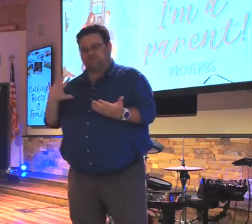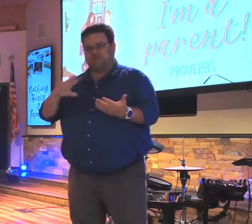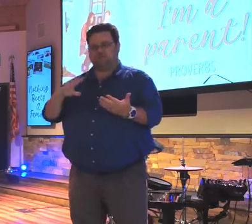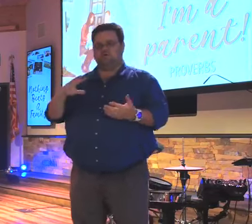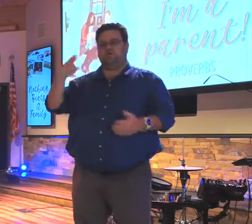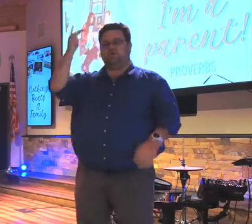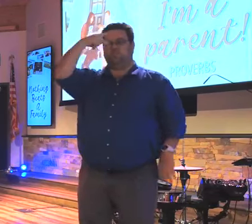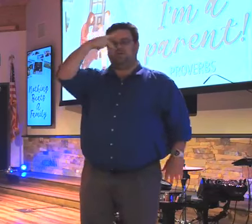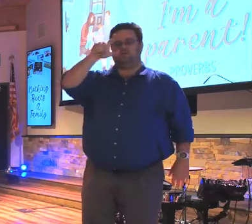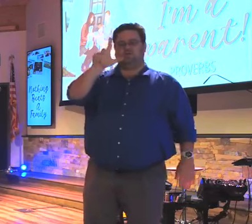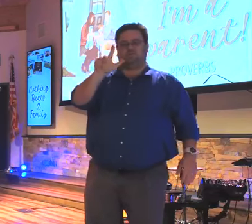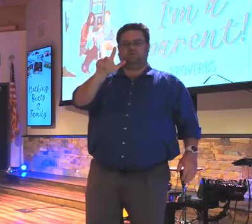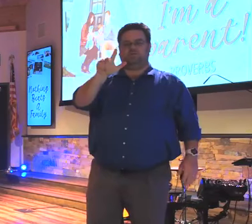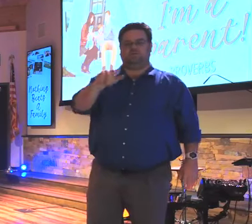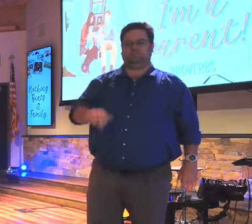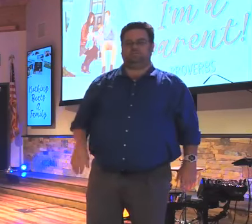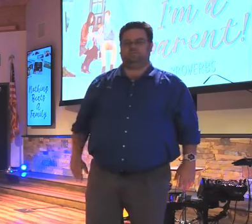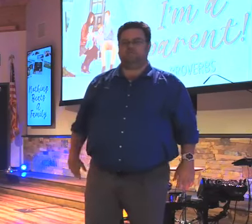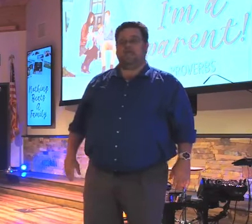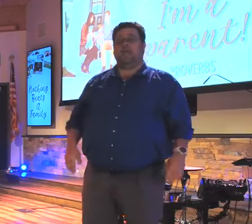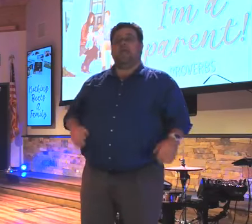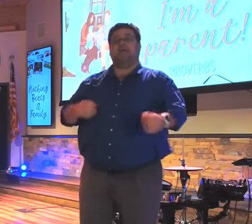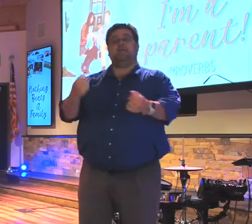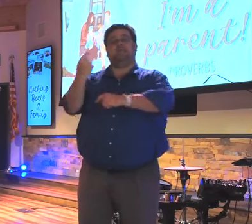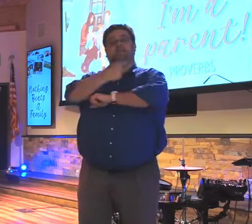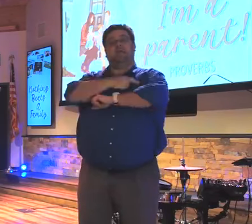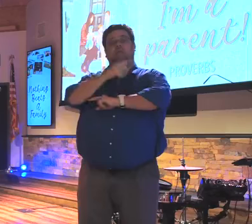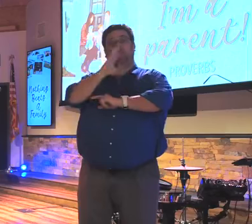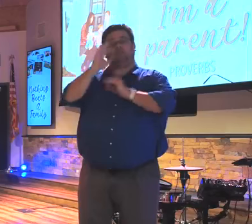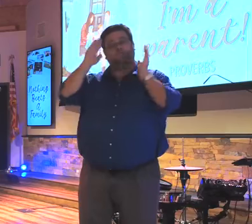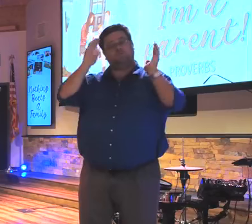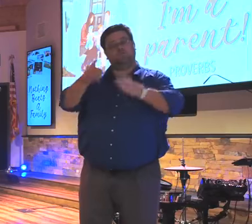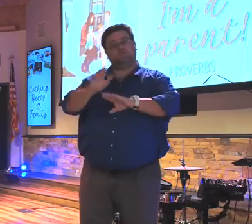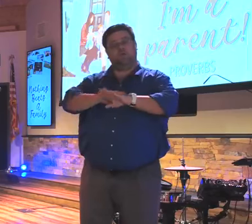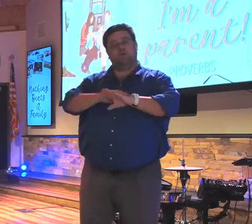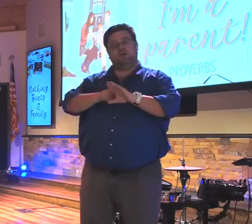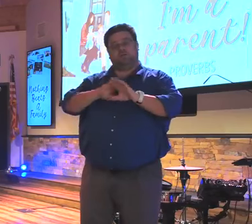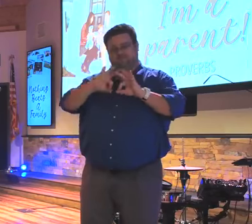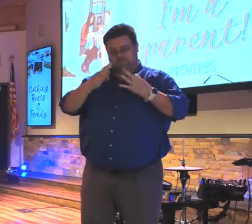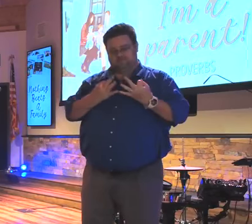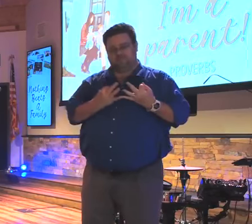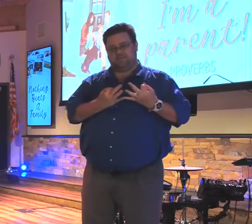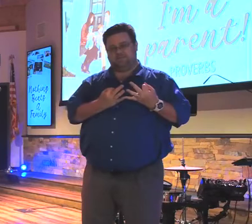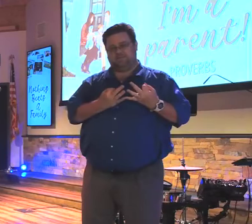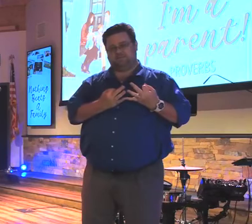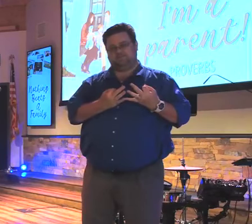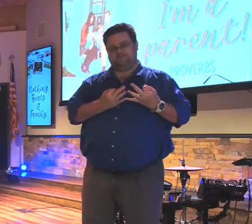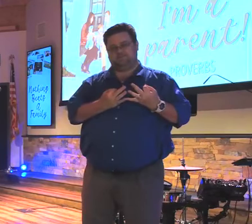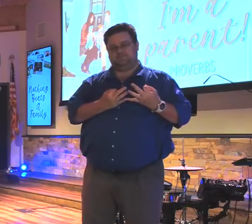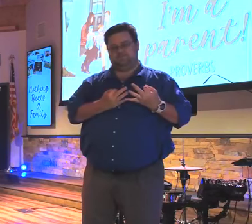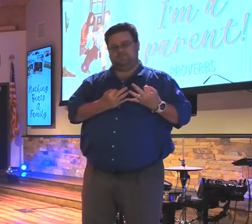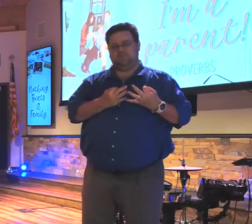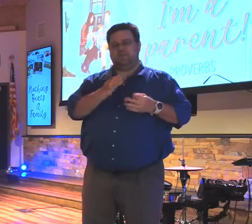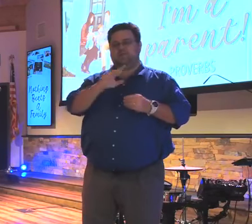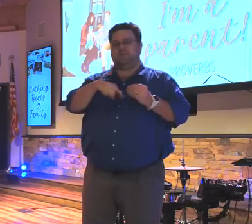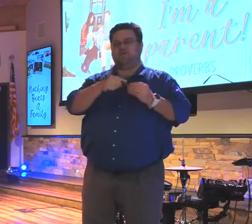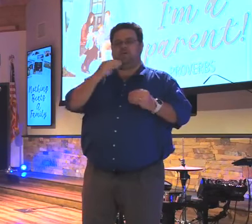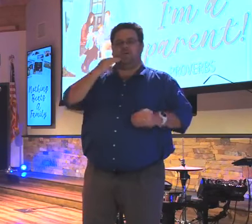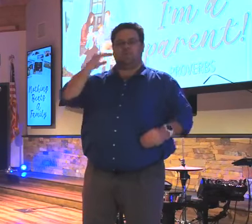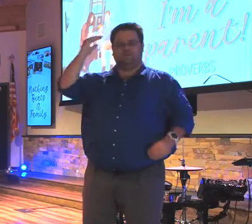Go to Proverbs 23. And today I want to focus on another aspect of the family, and that's on